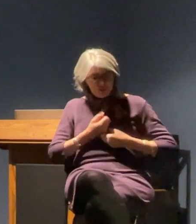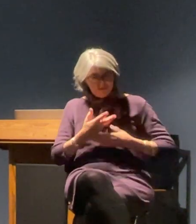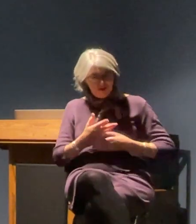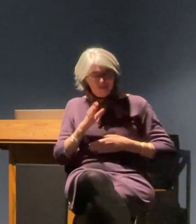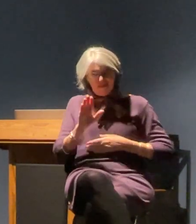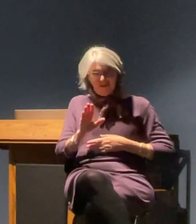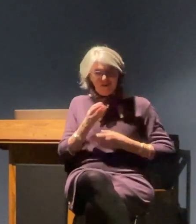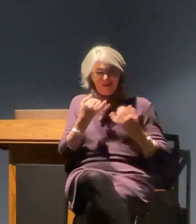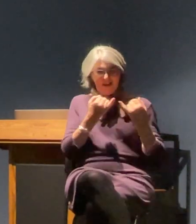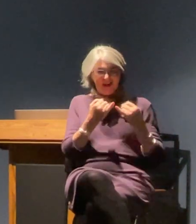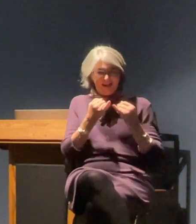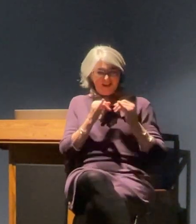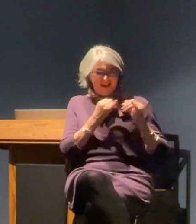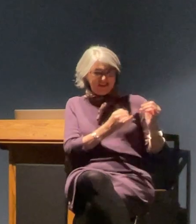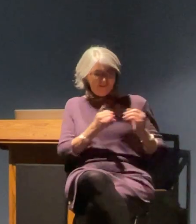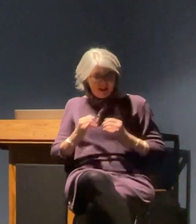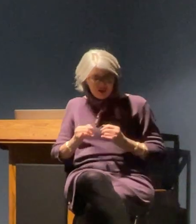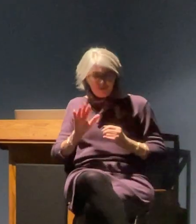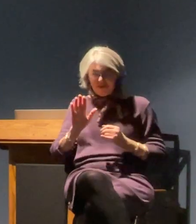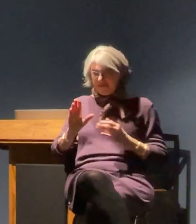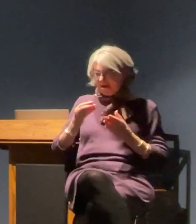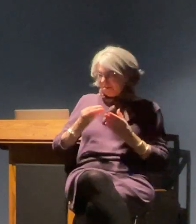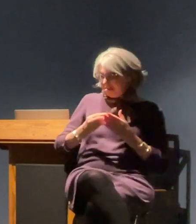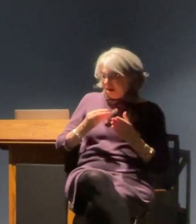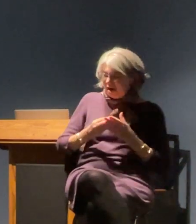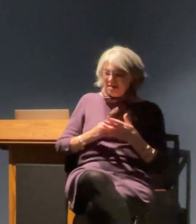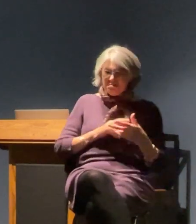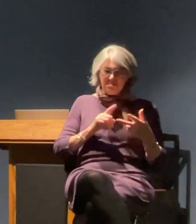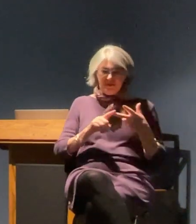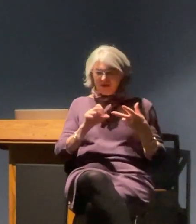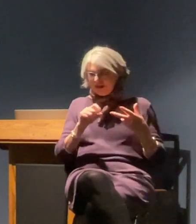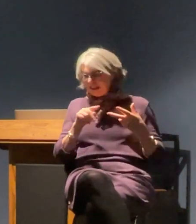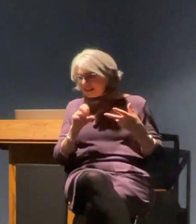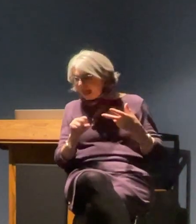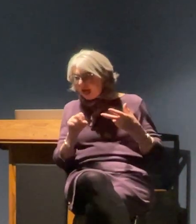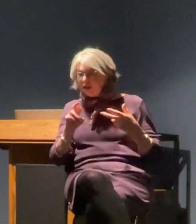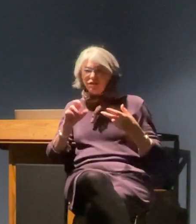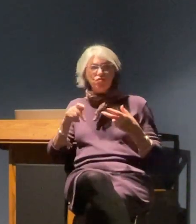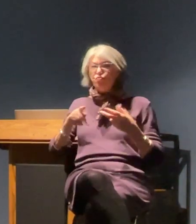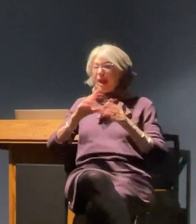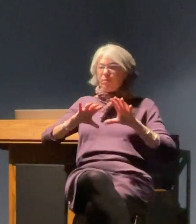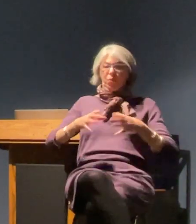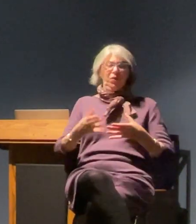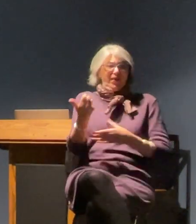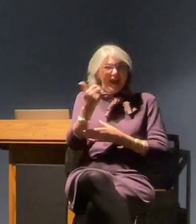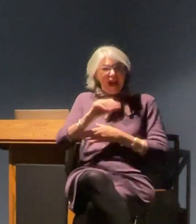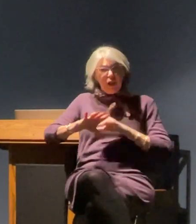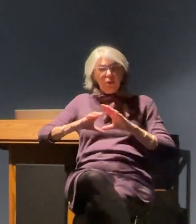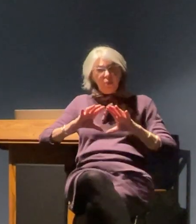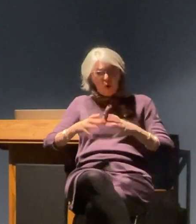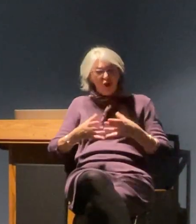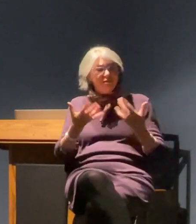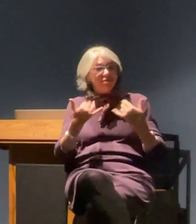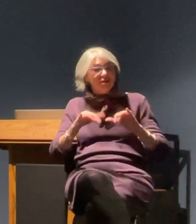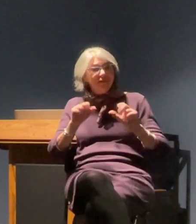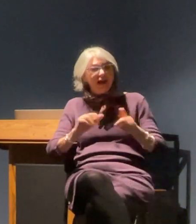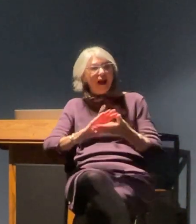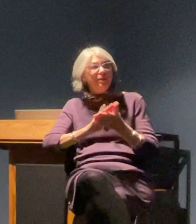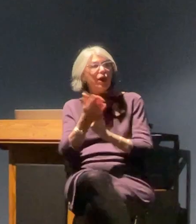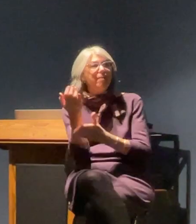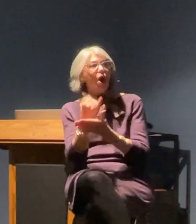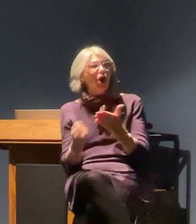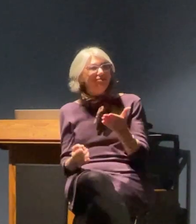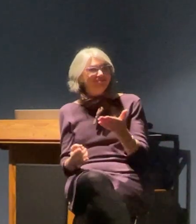their individuality, their money, their status in the rap world or in any world can still become